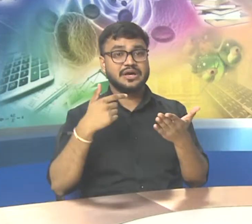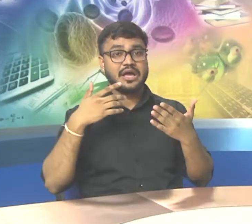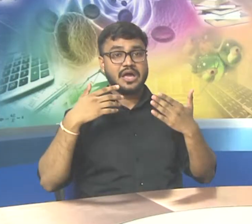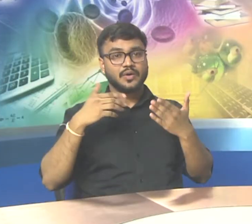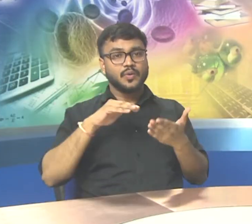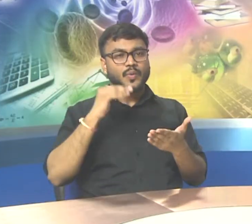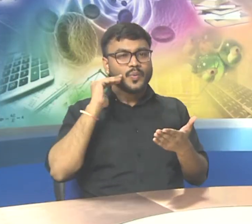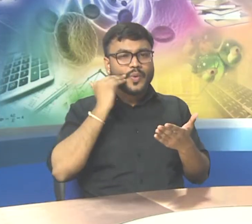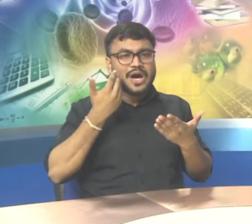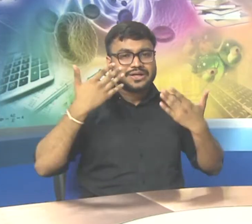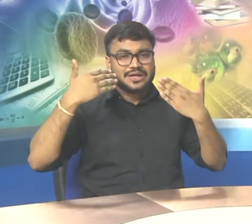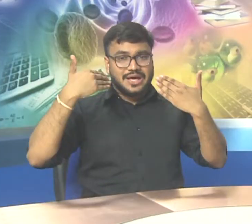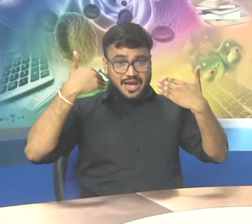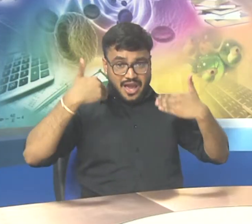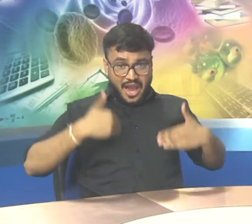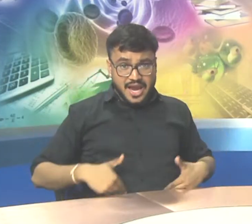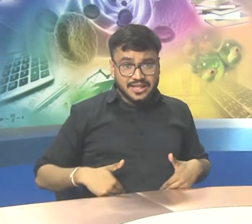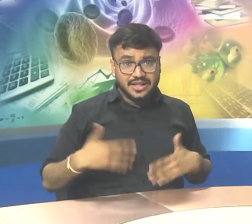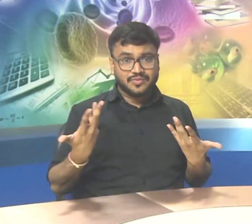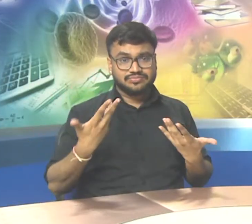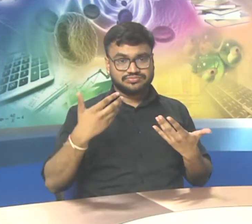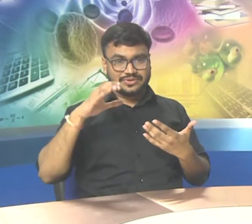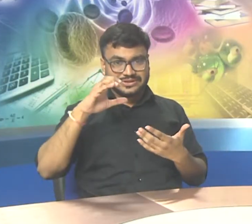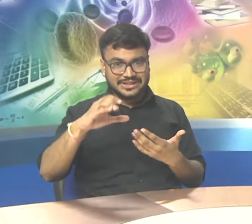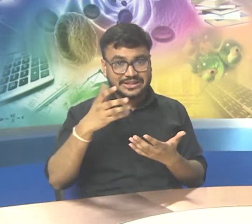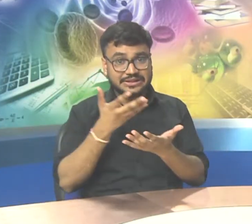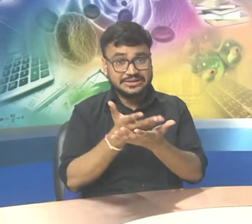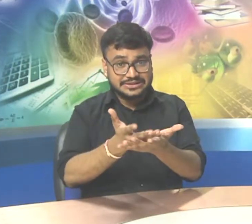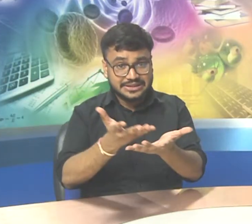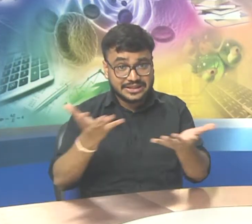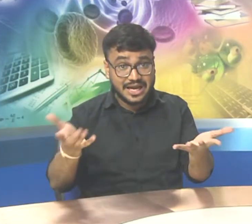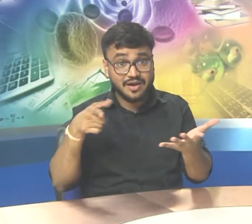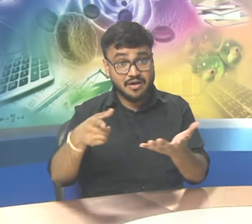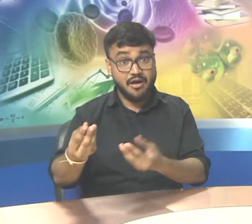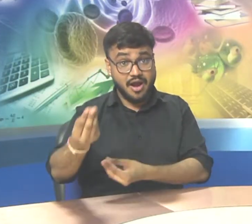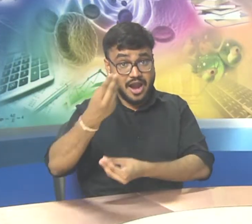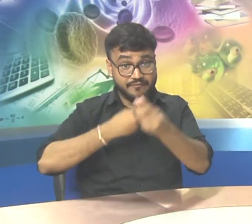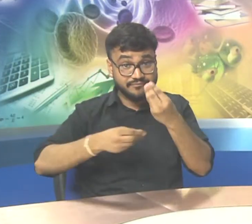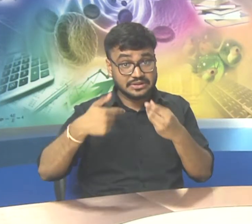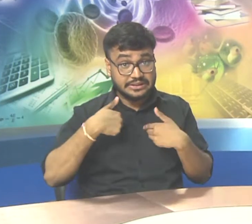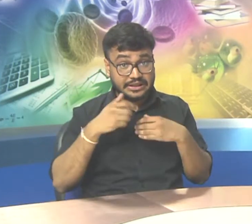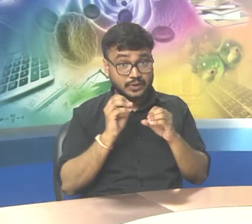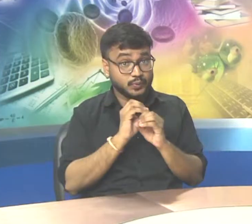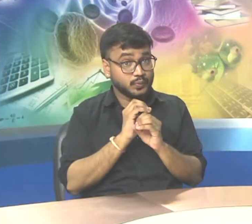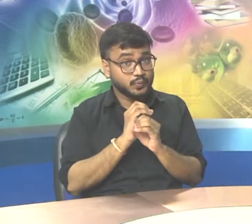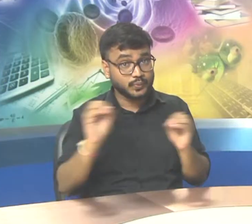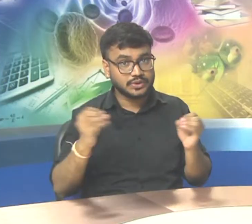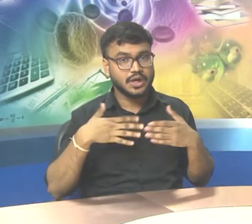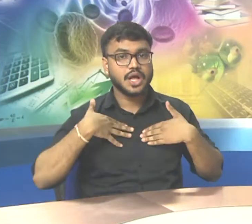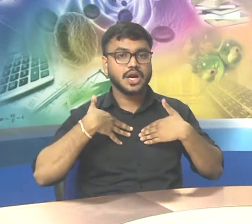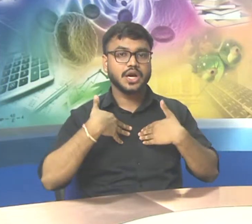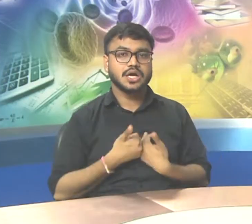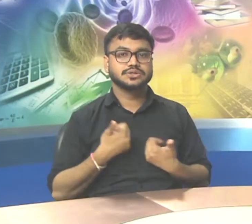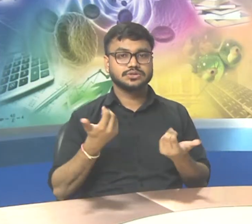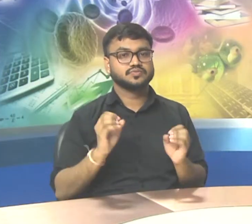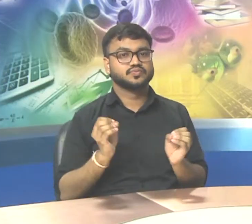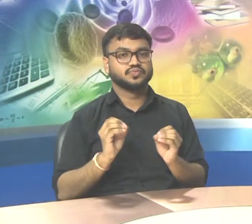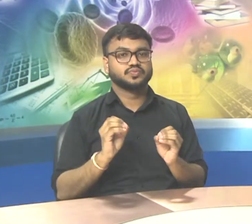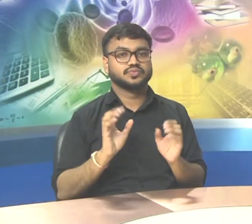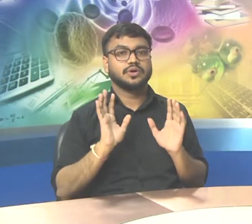There is a short note for reconsideration. When the body does not get enough carbohydrate